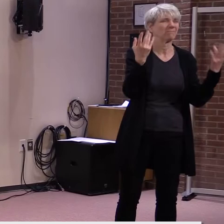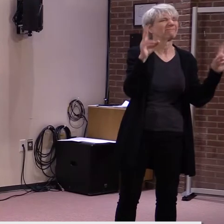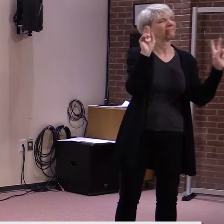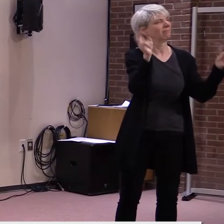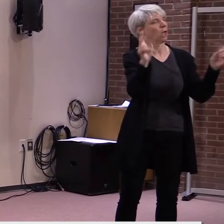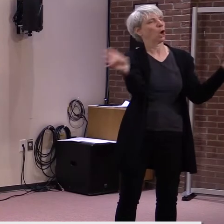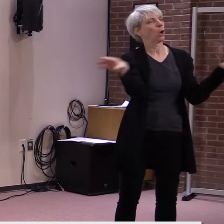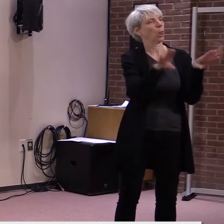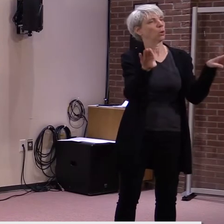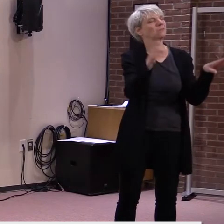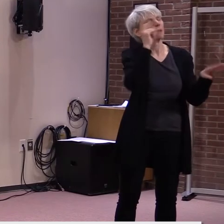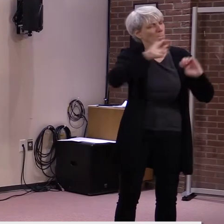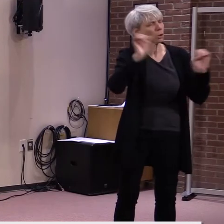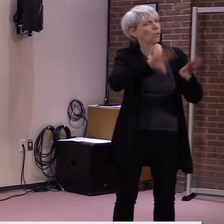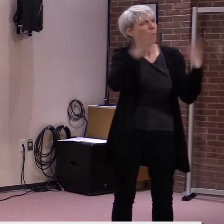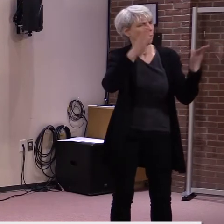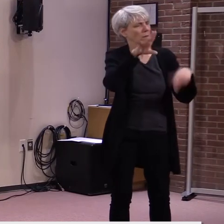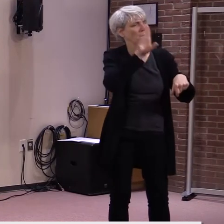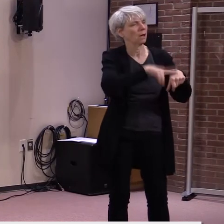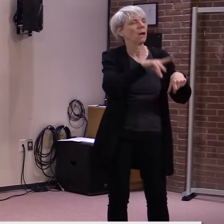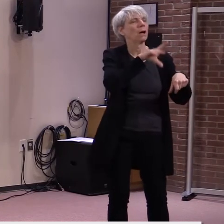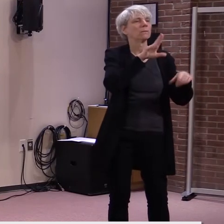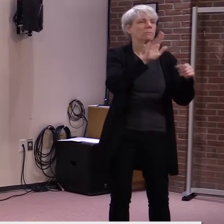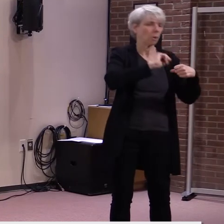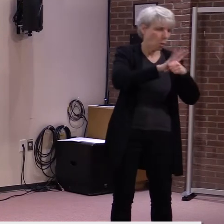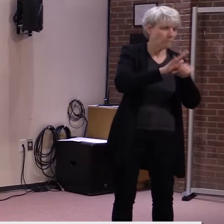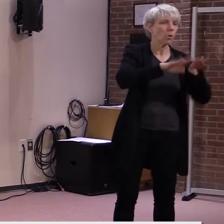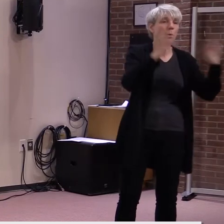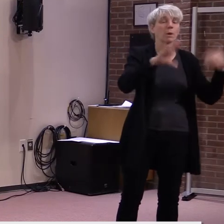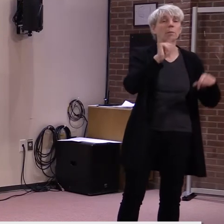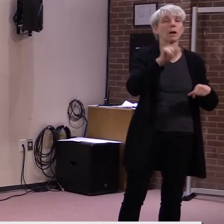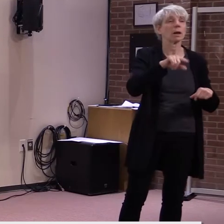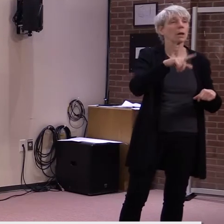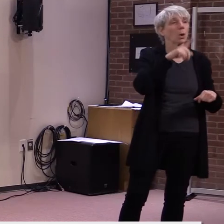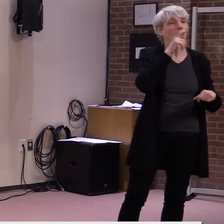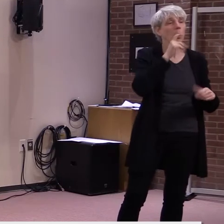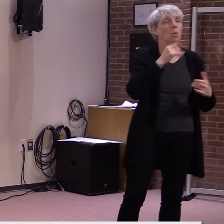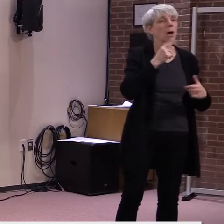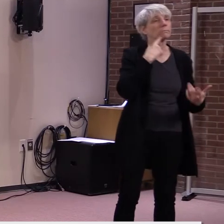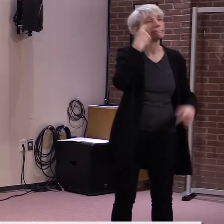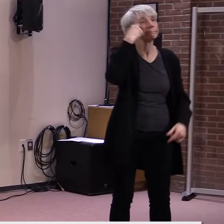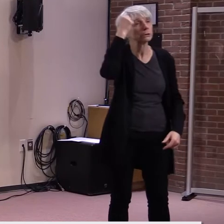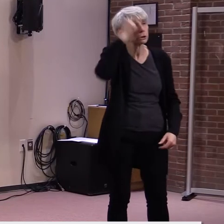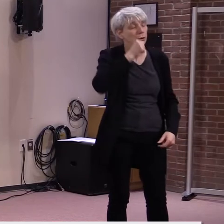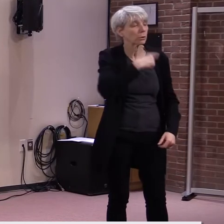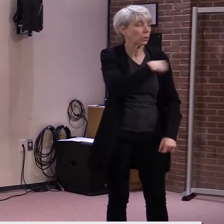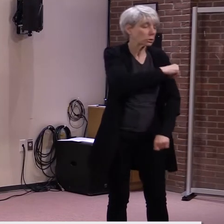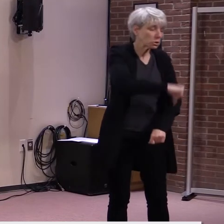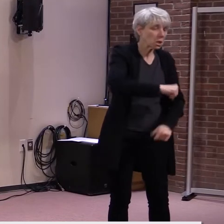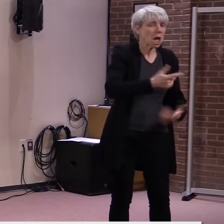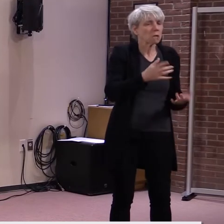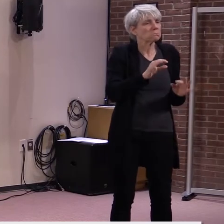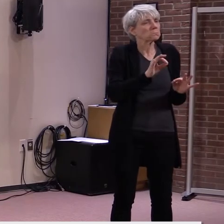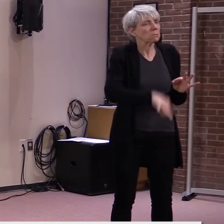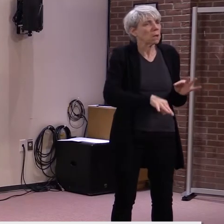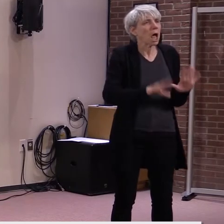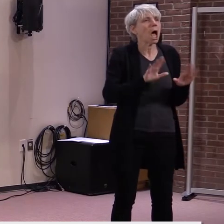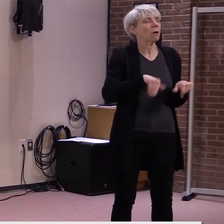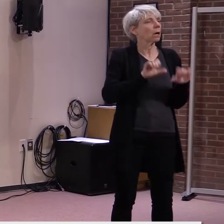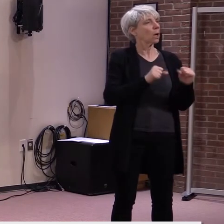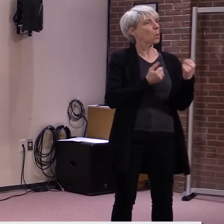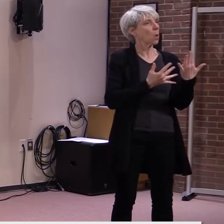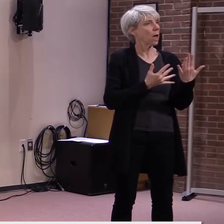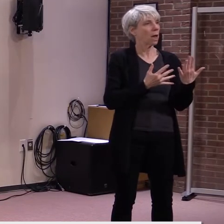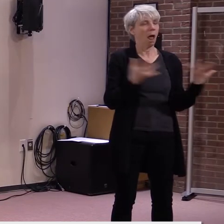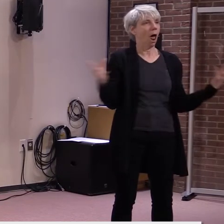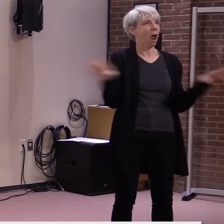elective surgeries and other things that we really didn't want the healthcare system to fail. So